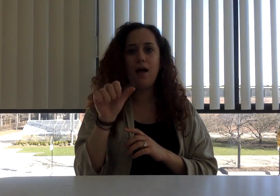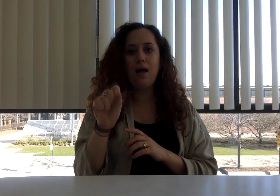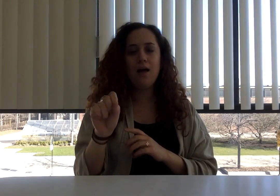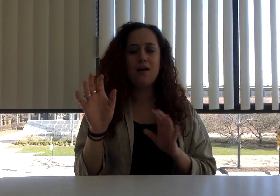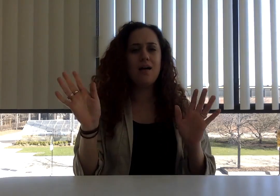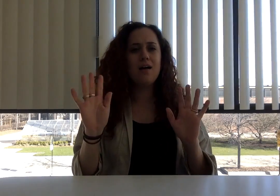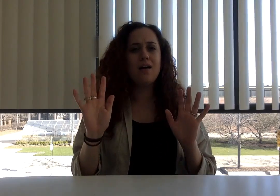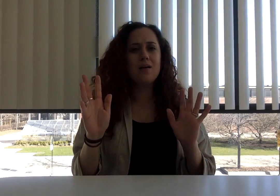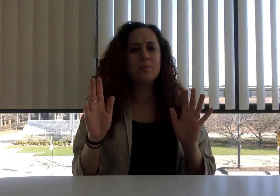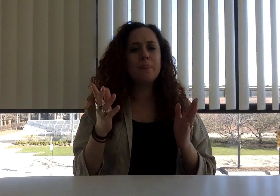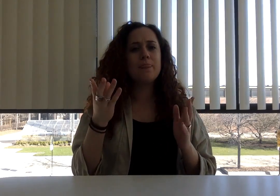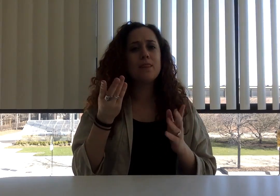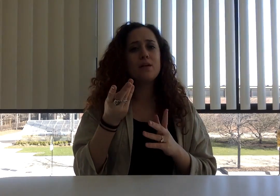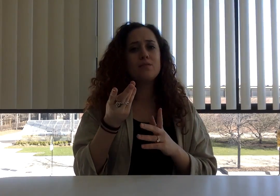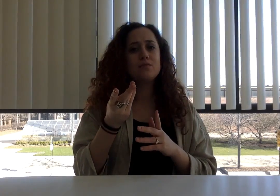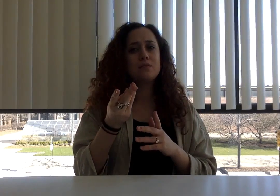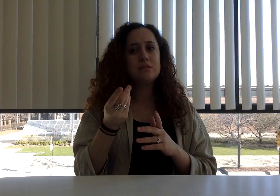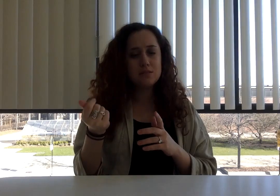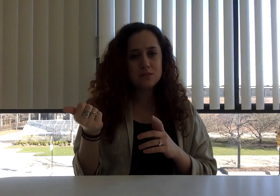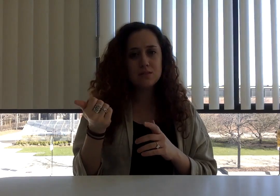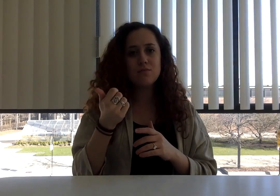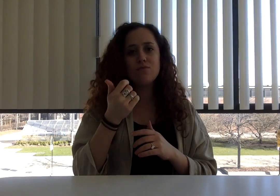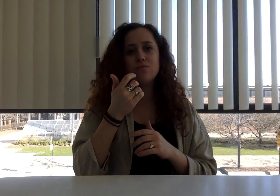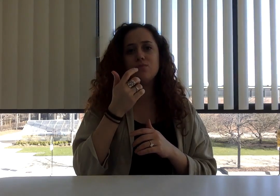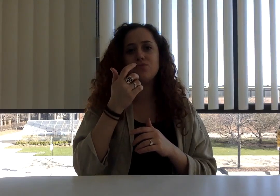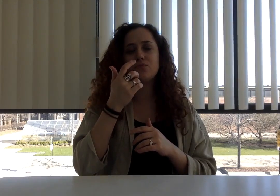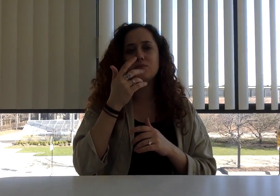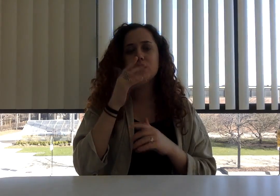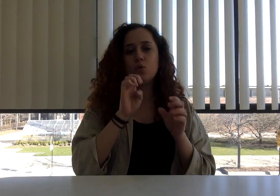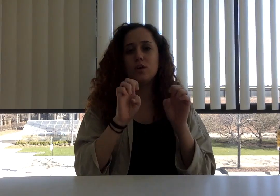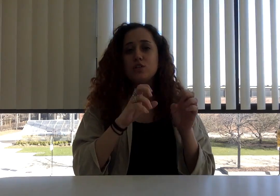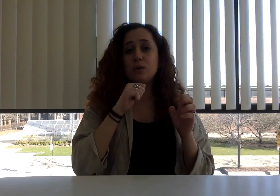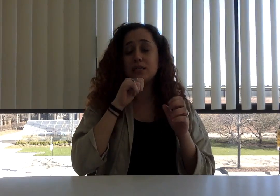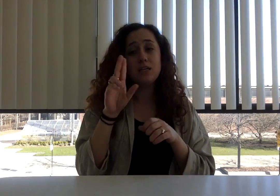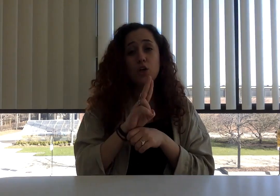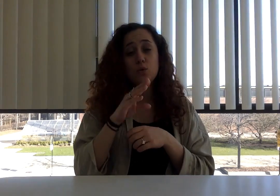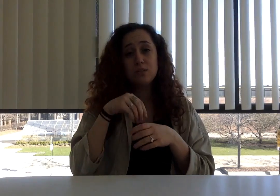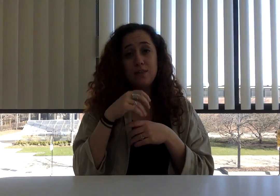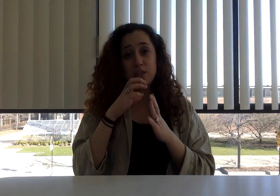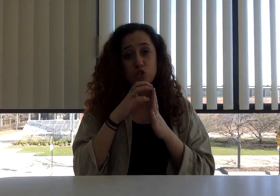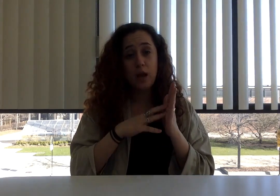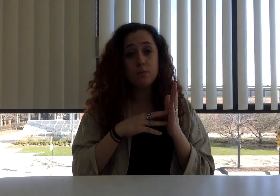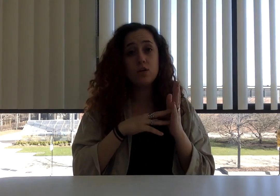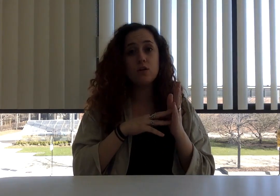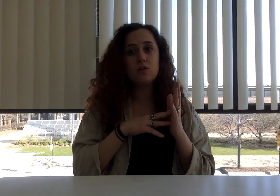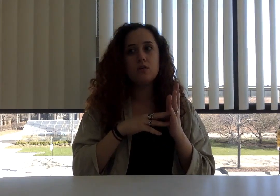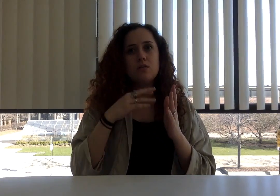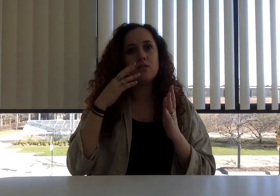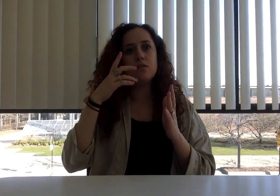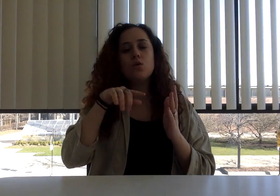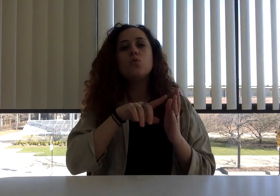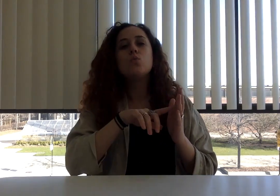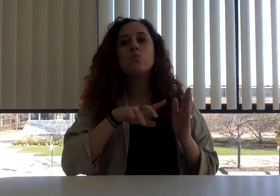didn't use in this chapter on purpose, meaning that we wanted to focus on lines and